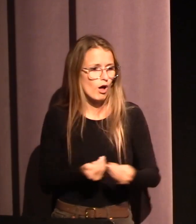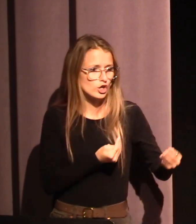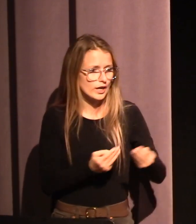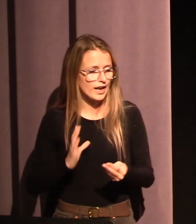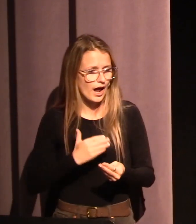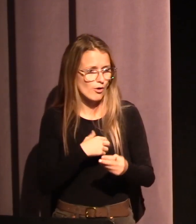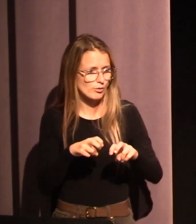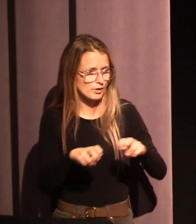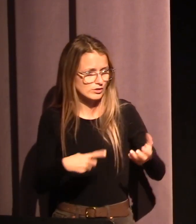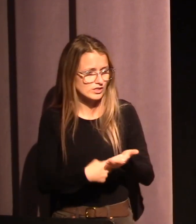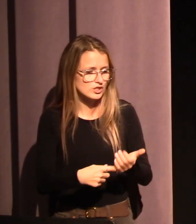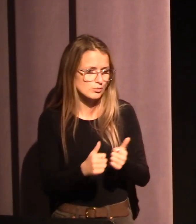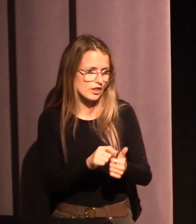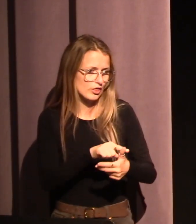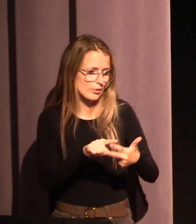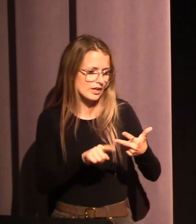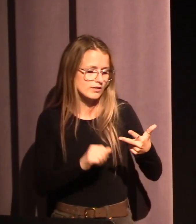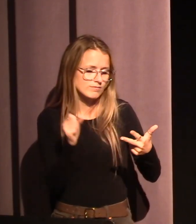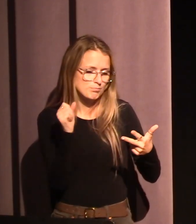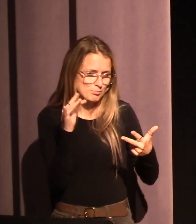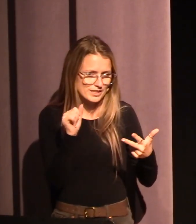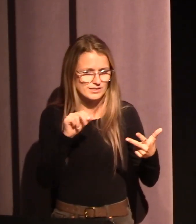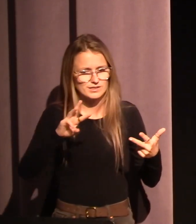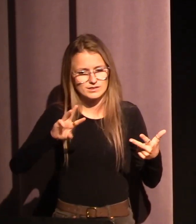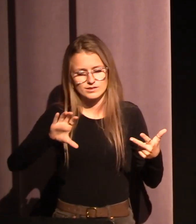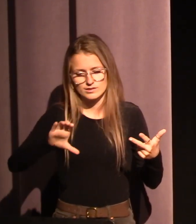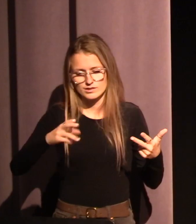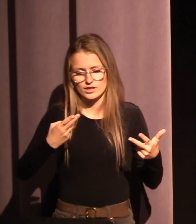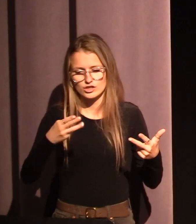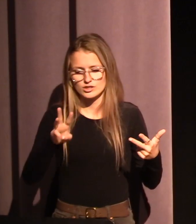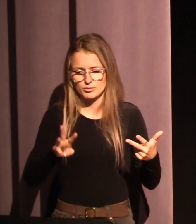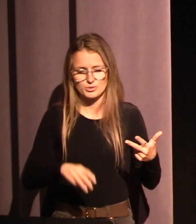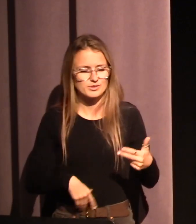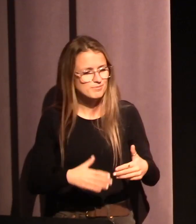with 3 fabulous CHWs. Thank you.